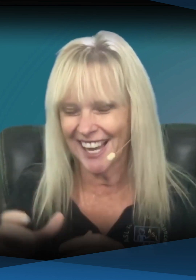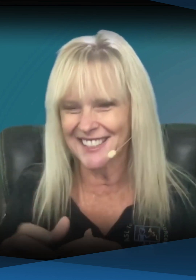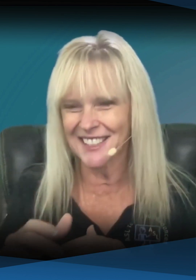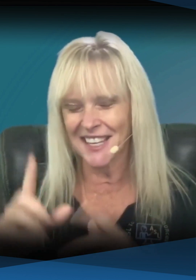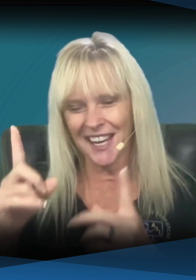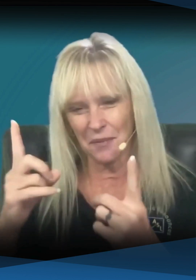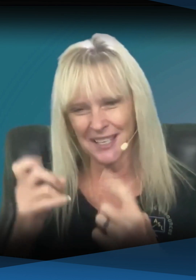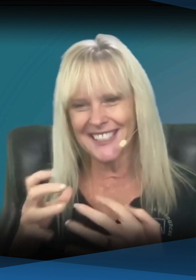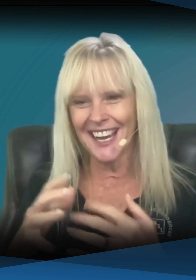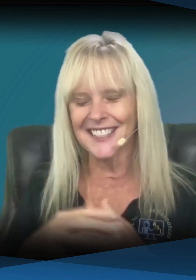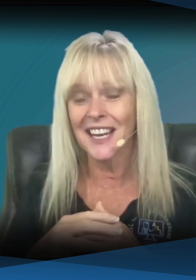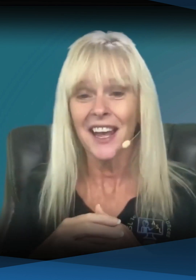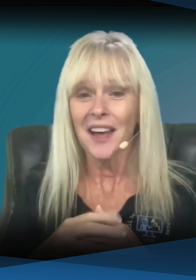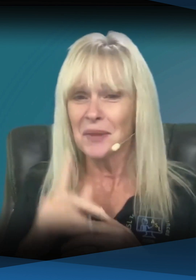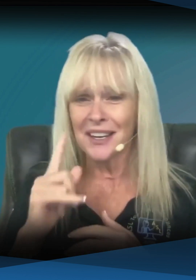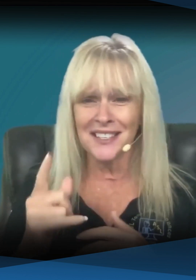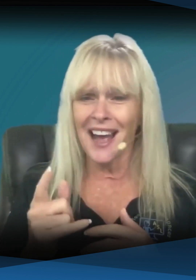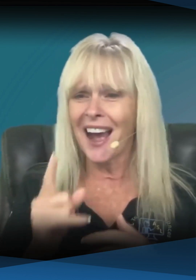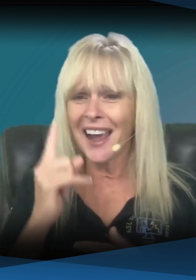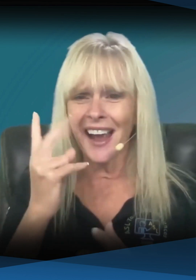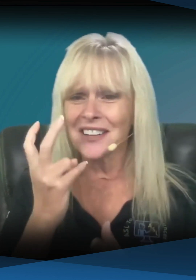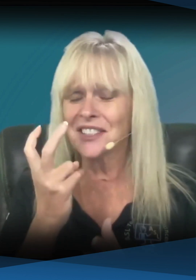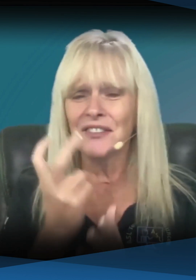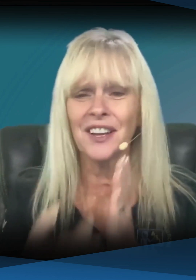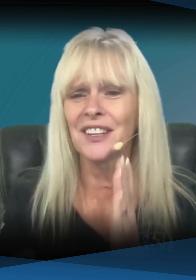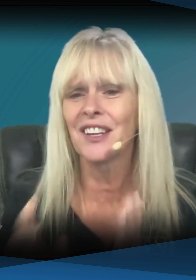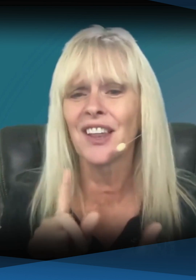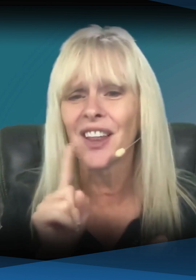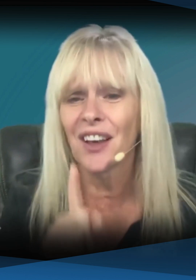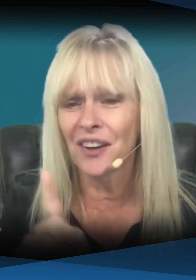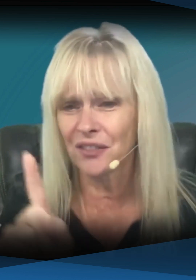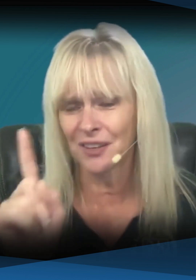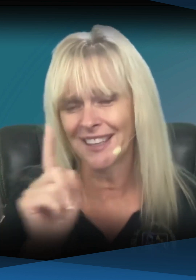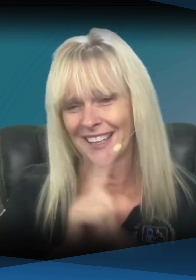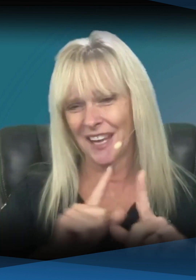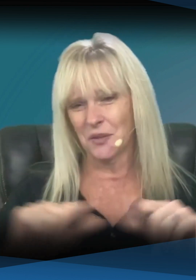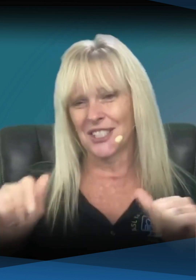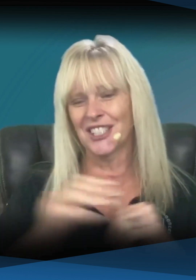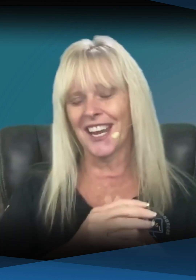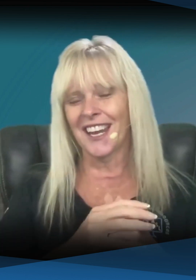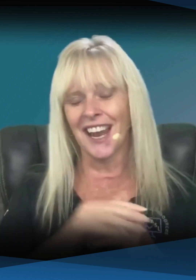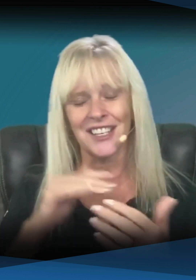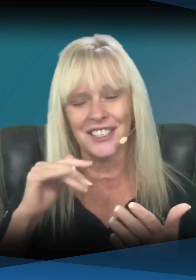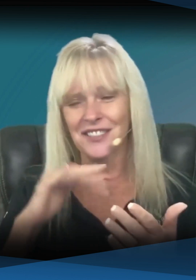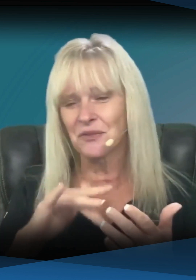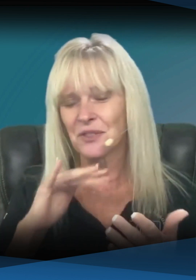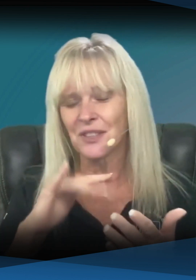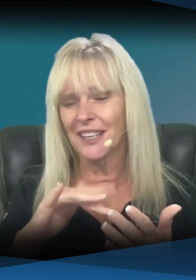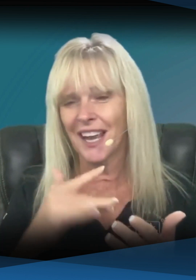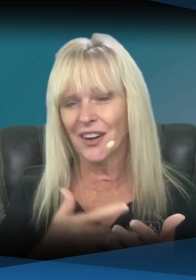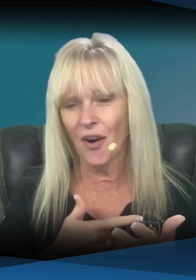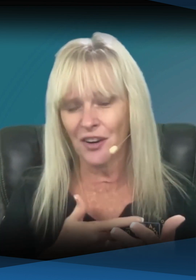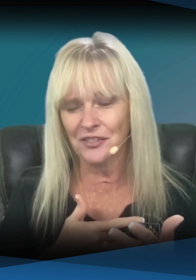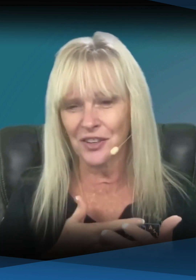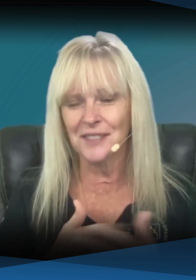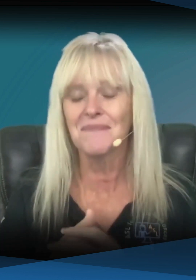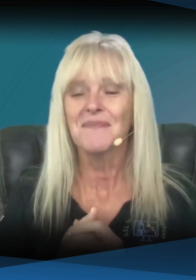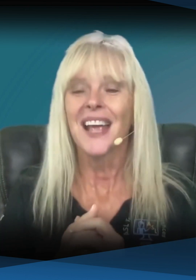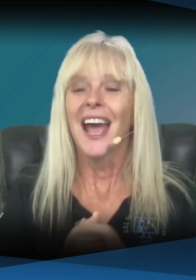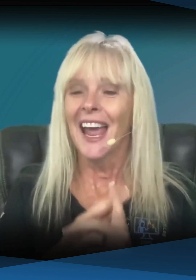They gave me a test because I actually fell in love with the language, and I just really had a heart for it. And